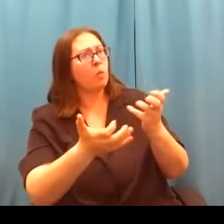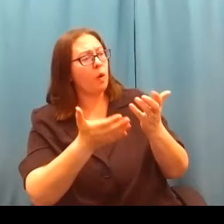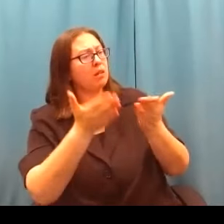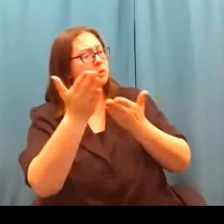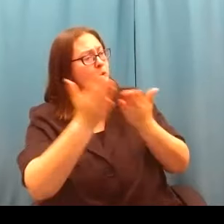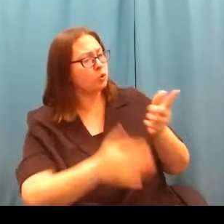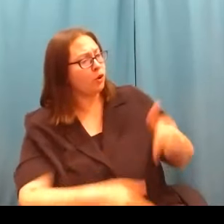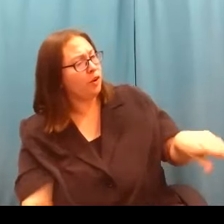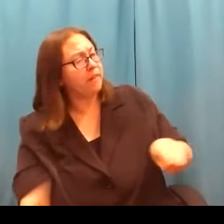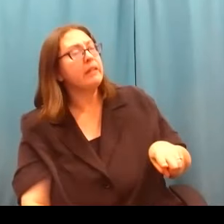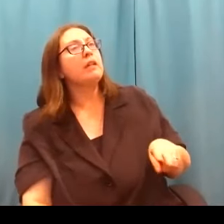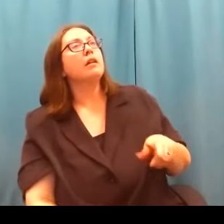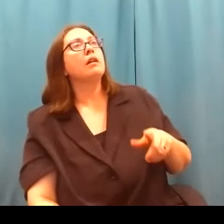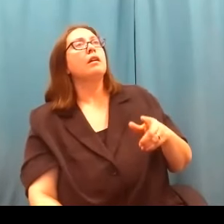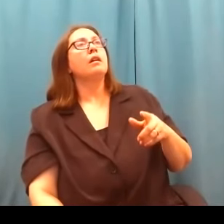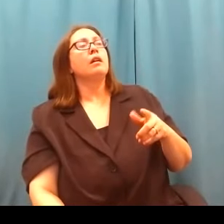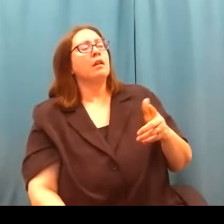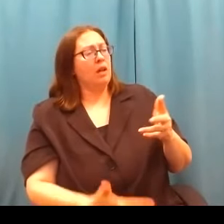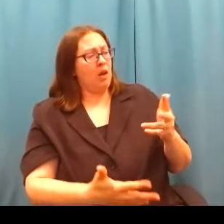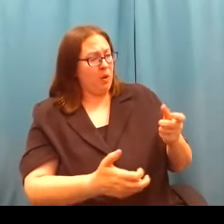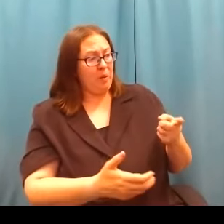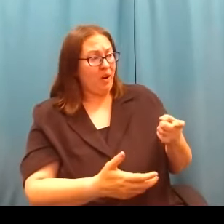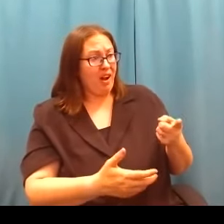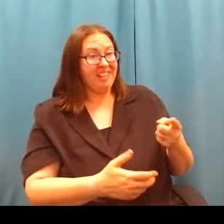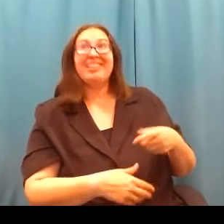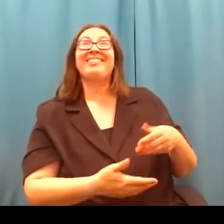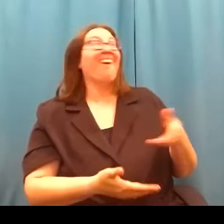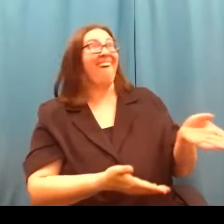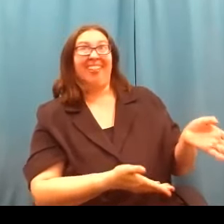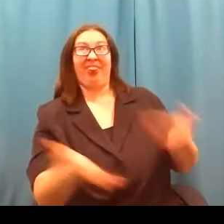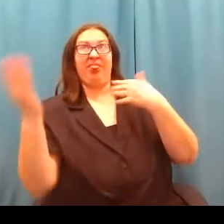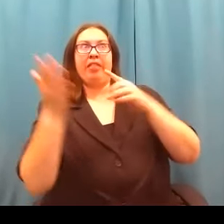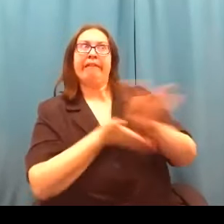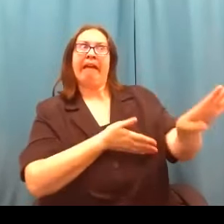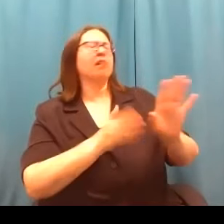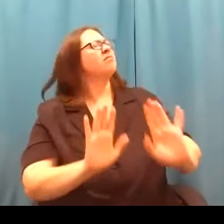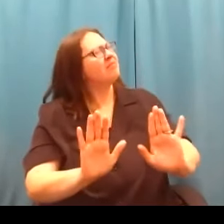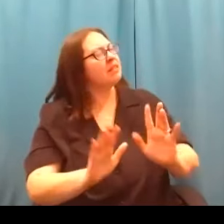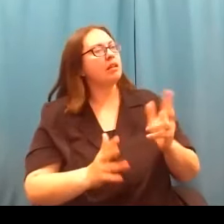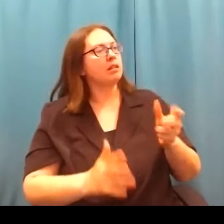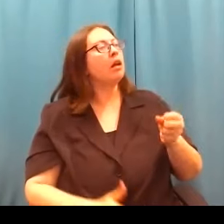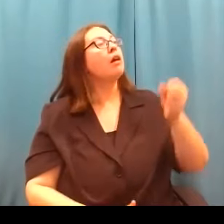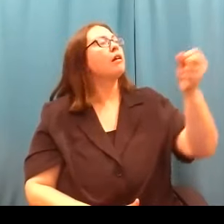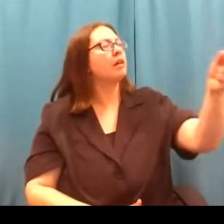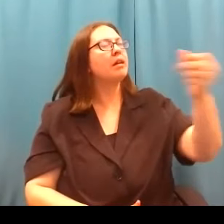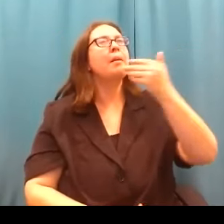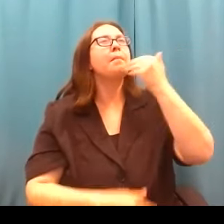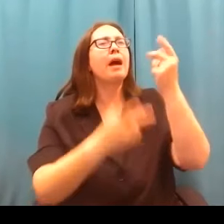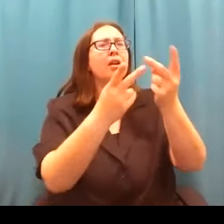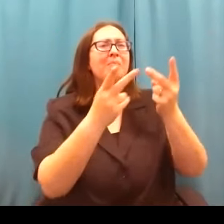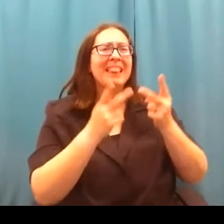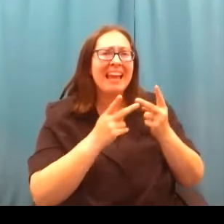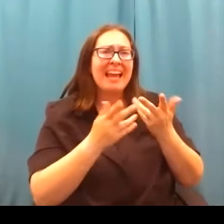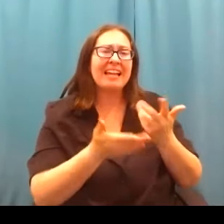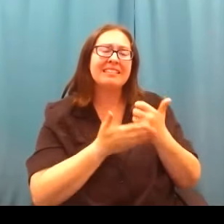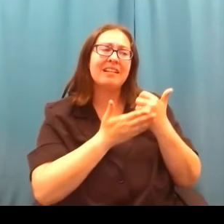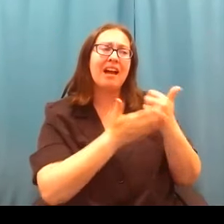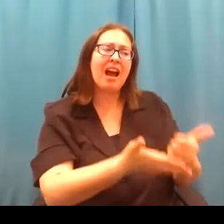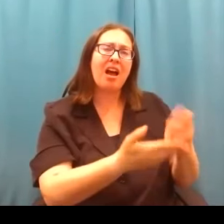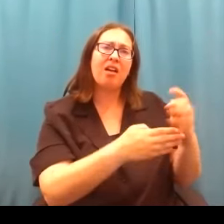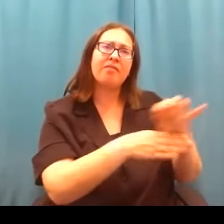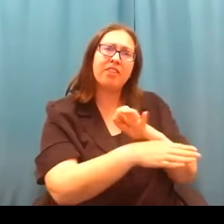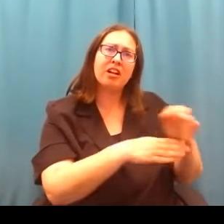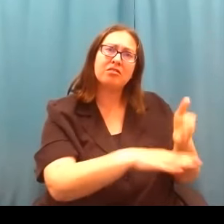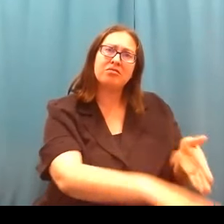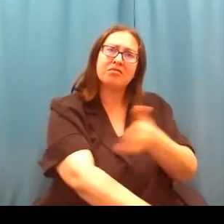we're putting them in a better place, a safer place, so that they can function. In addition to that, the temporary housing, as the mayor mentioned,